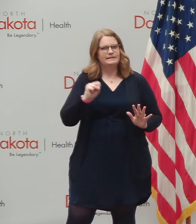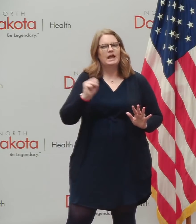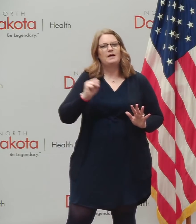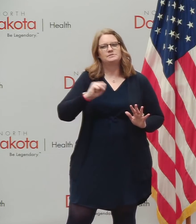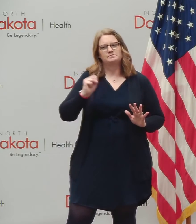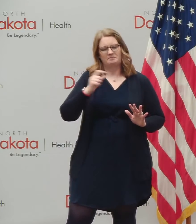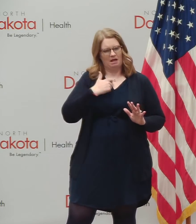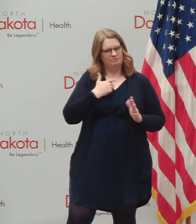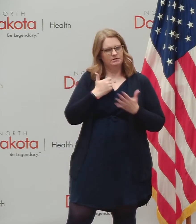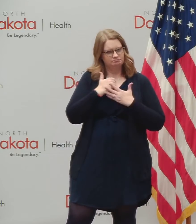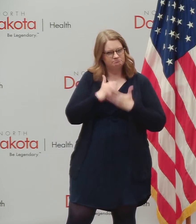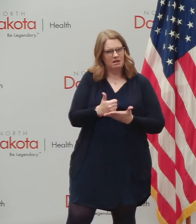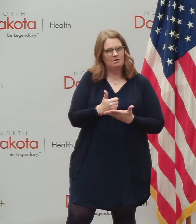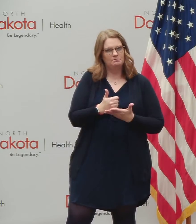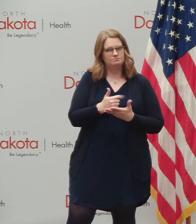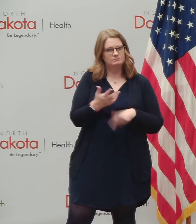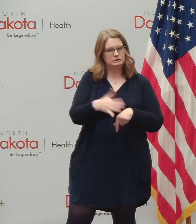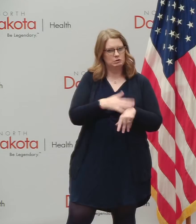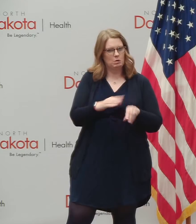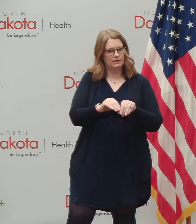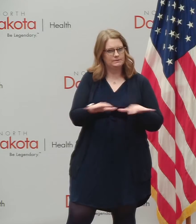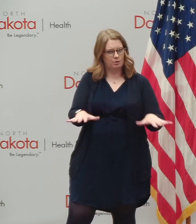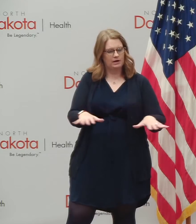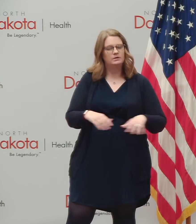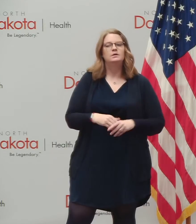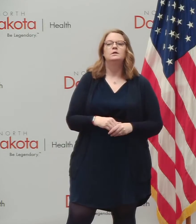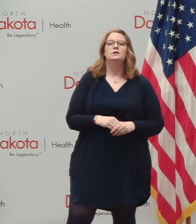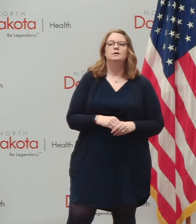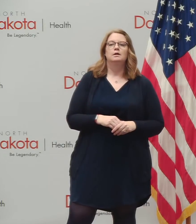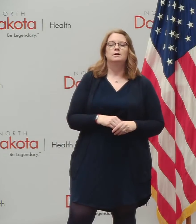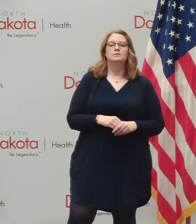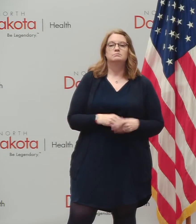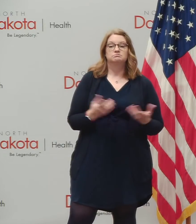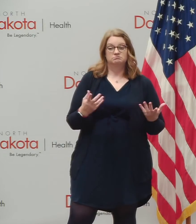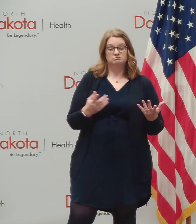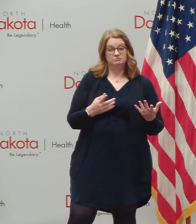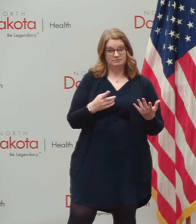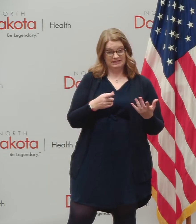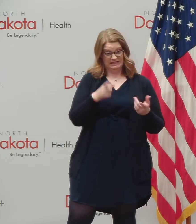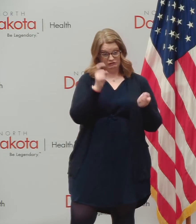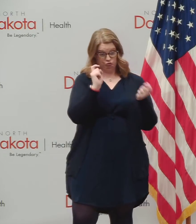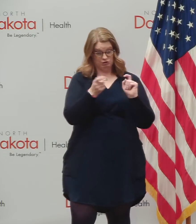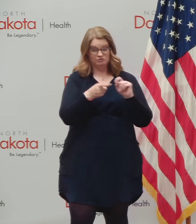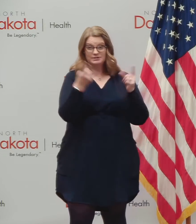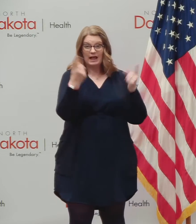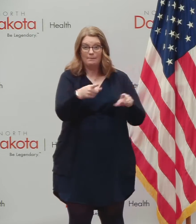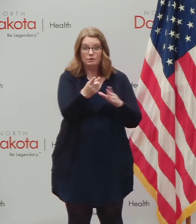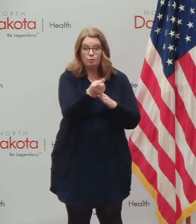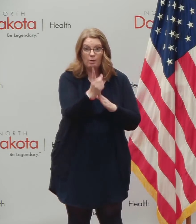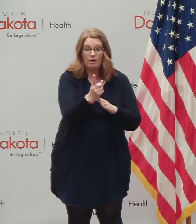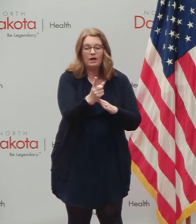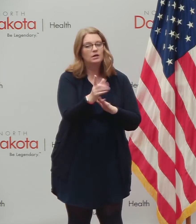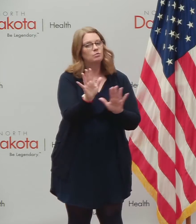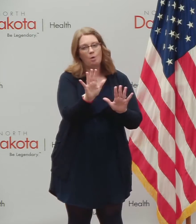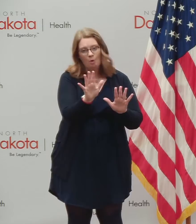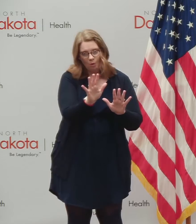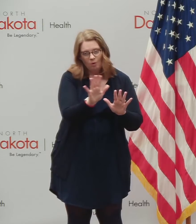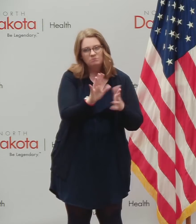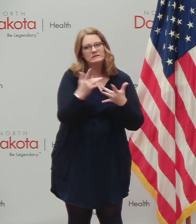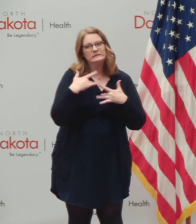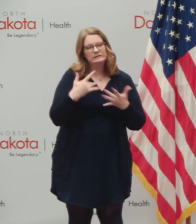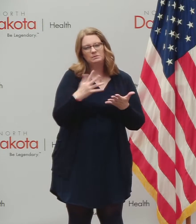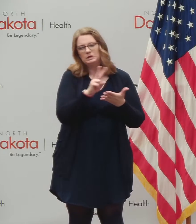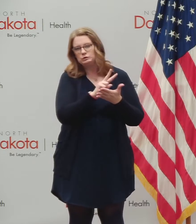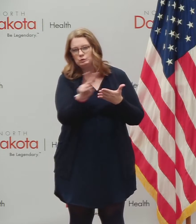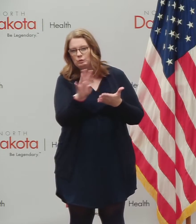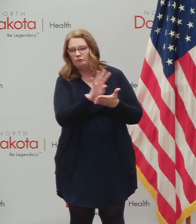helping slow the spread of coronavirus. And we know these impacts, that these changes aren't seen overnight. As I said earlier, typically it can be anywhere from a